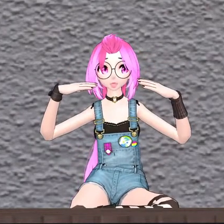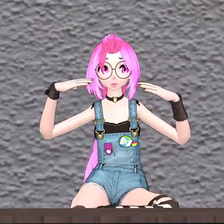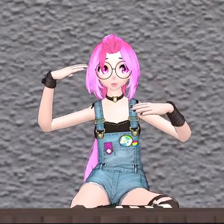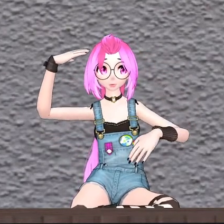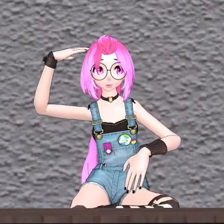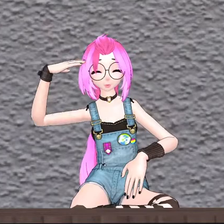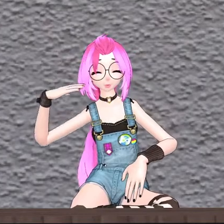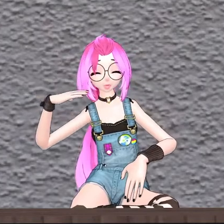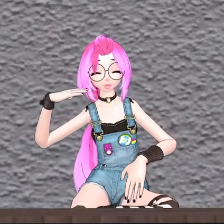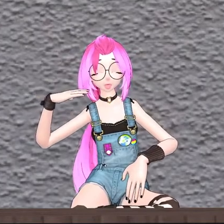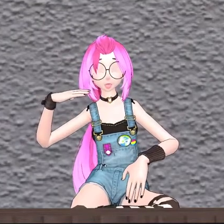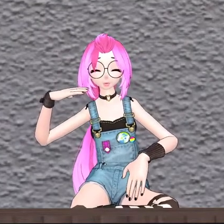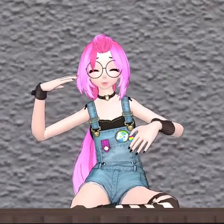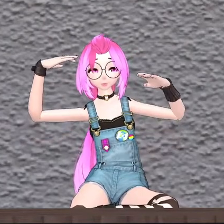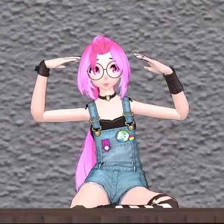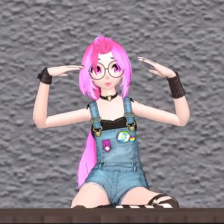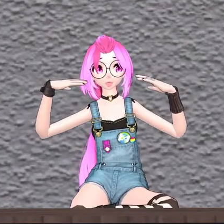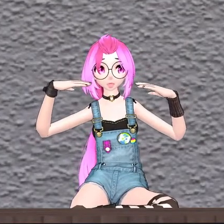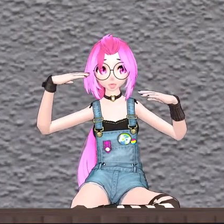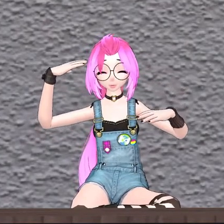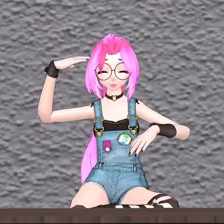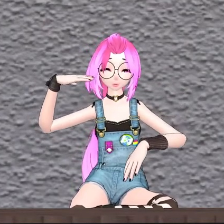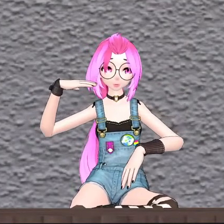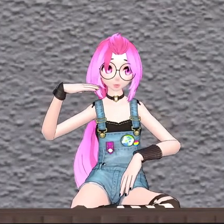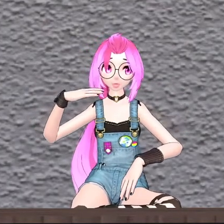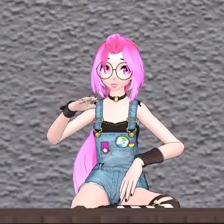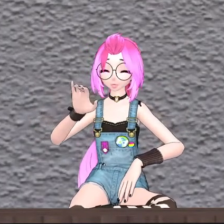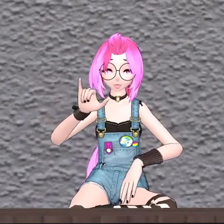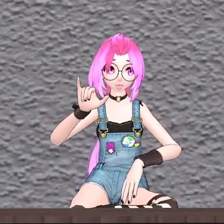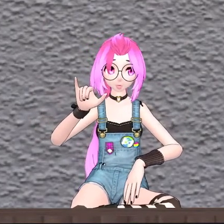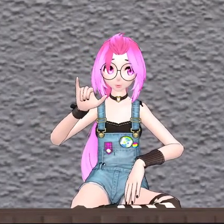Korea, Korea, Korean, Korean, same sign